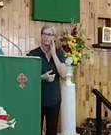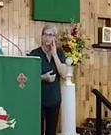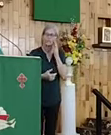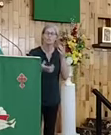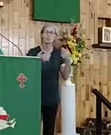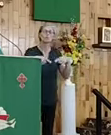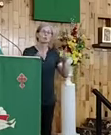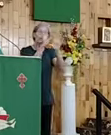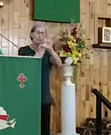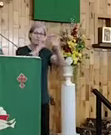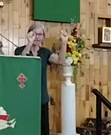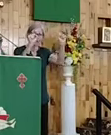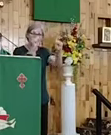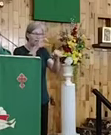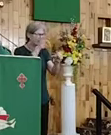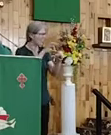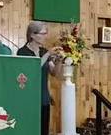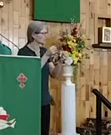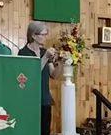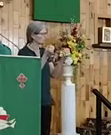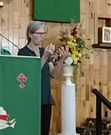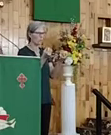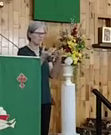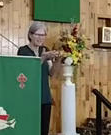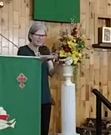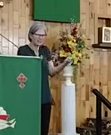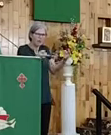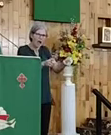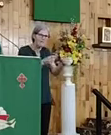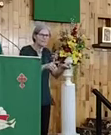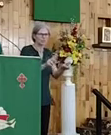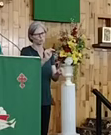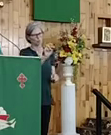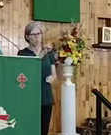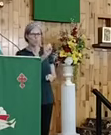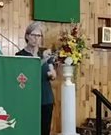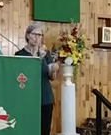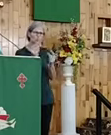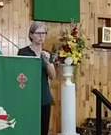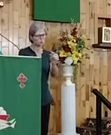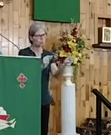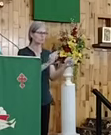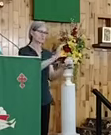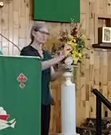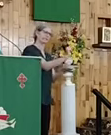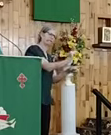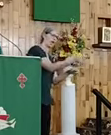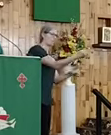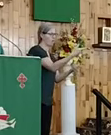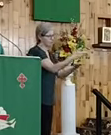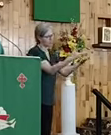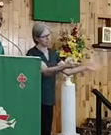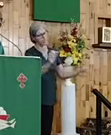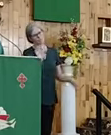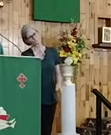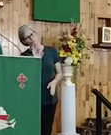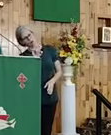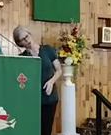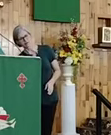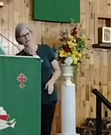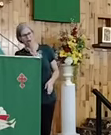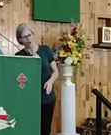presidential election. So much is happening. We hear all types of news. CNN says one thing, Fox says